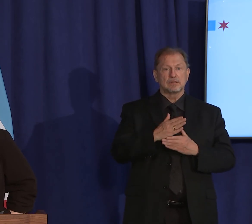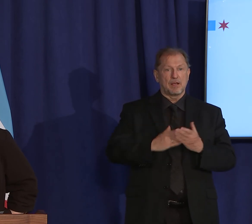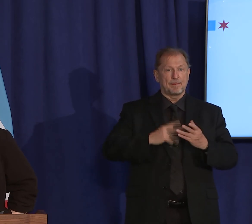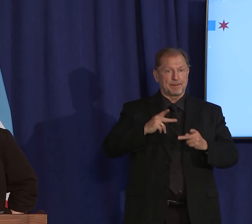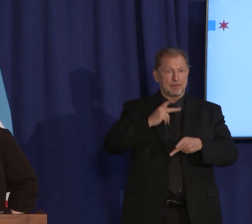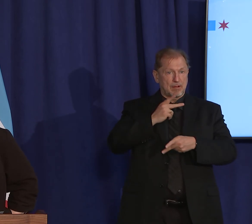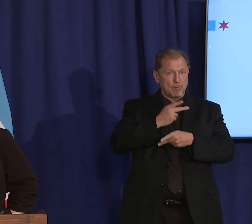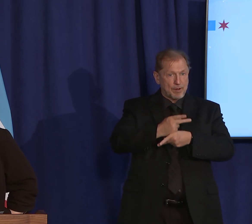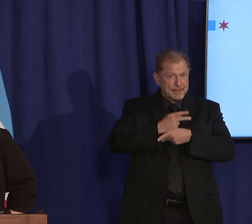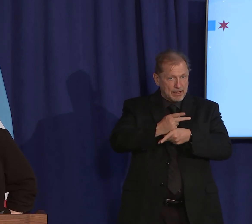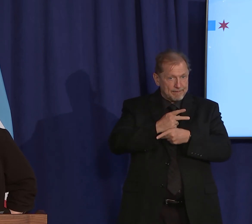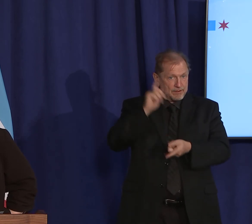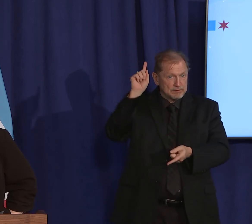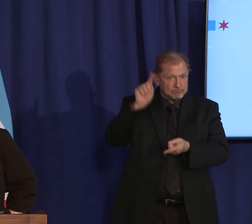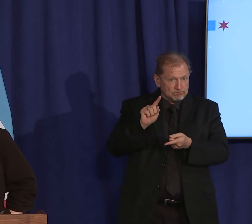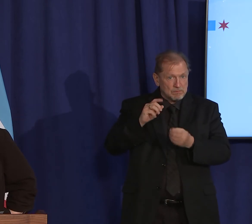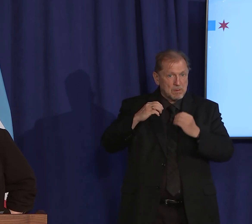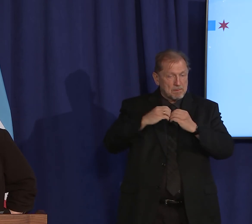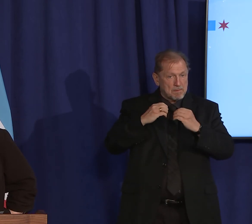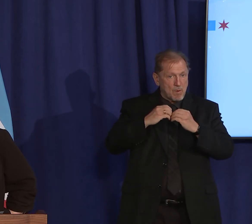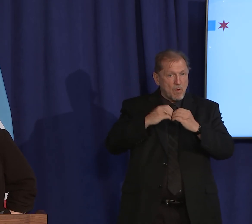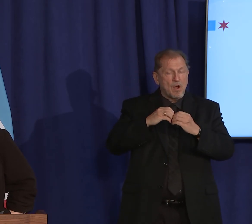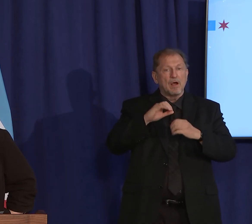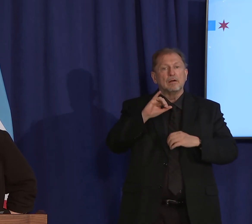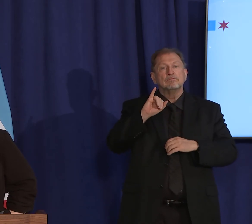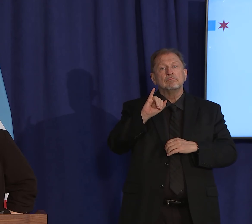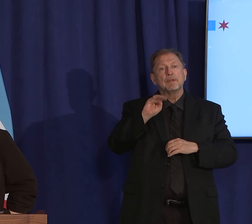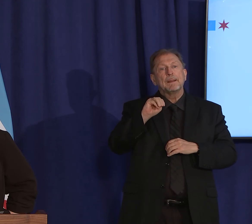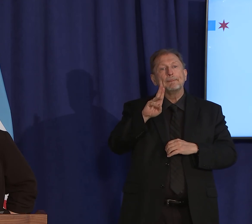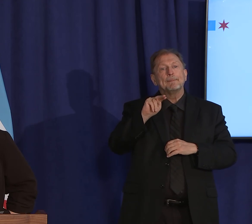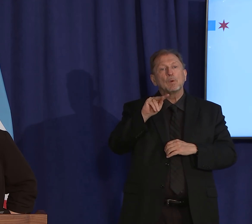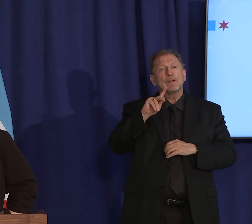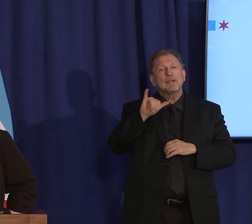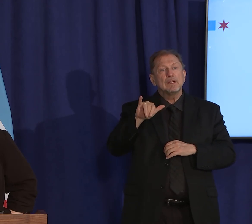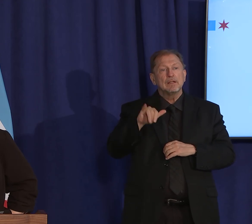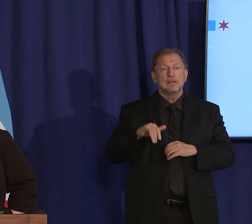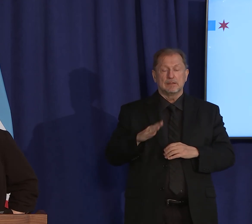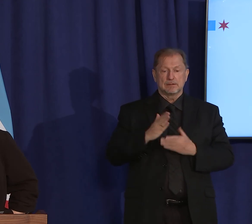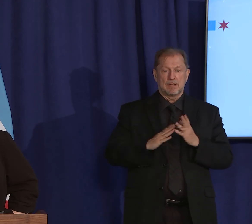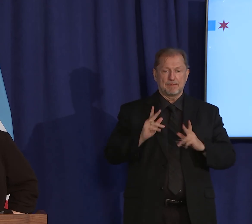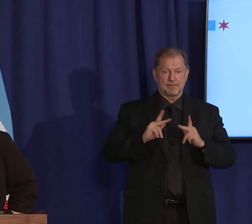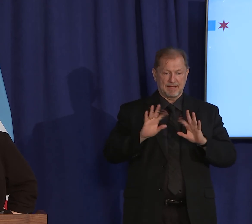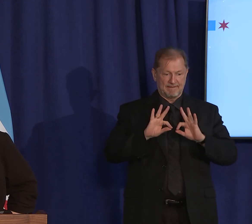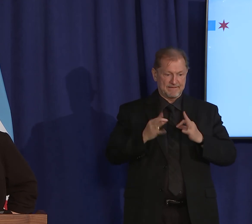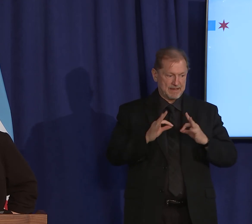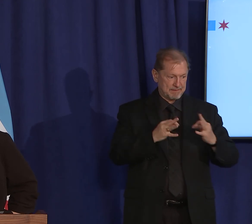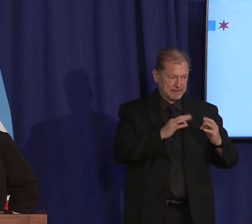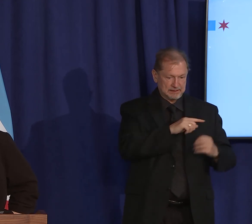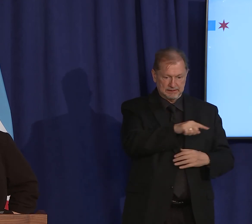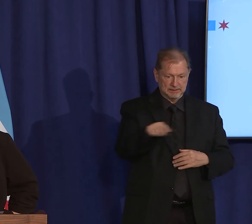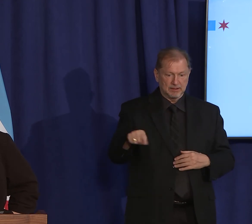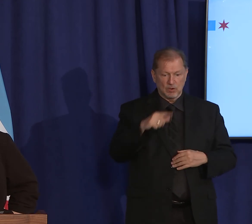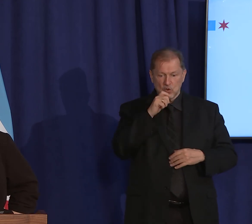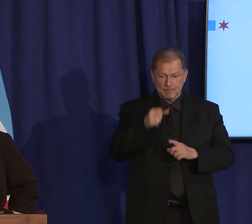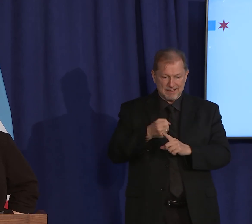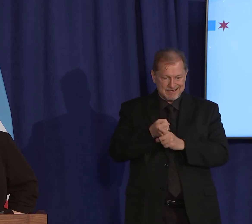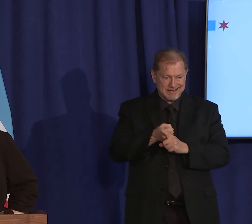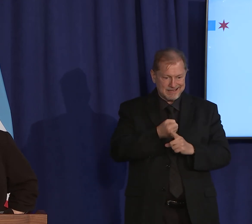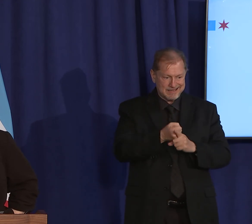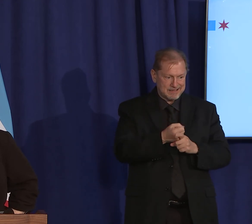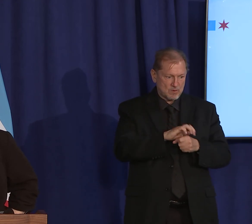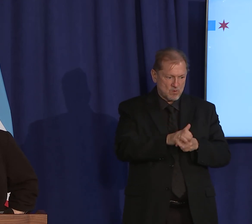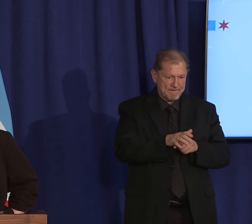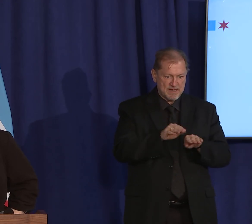Like people who lived in families and communities that were hard hit have remained, I think, in many